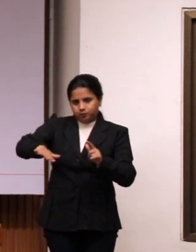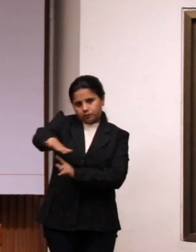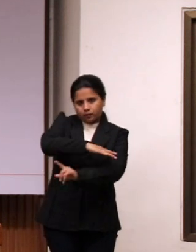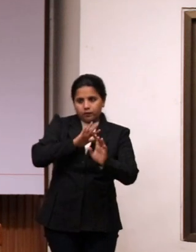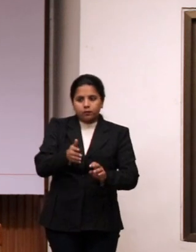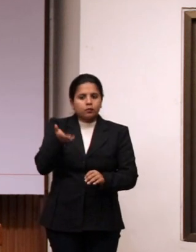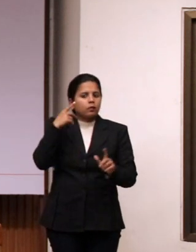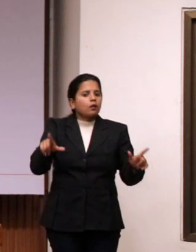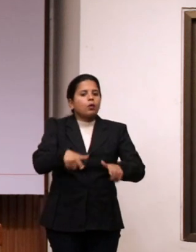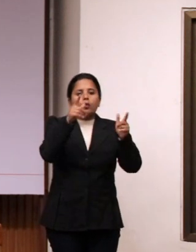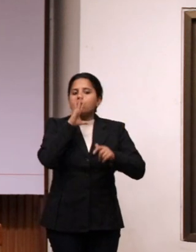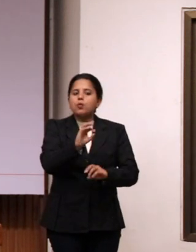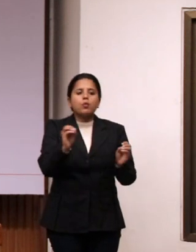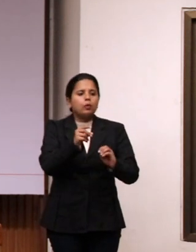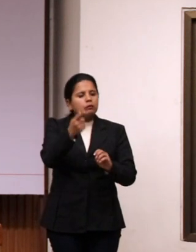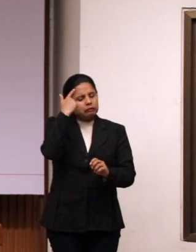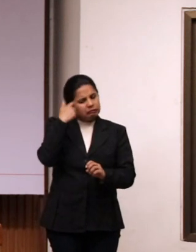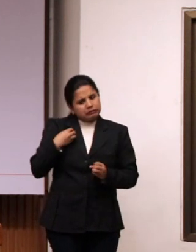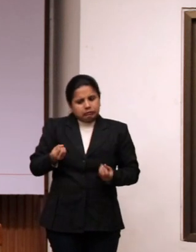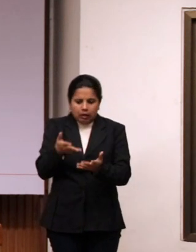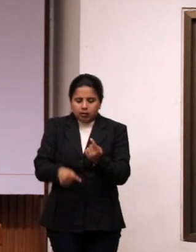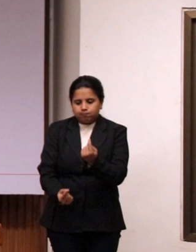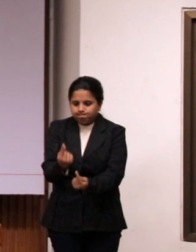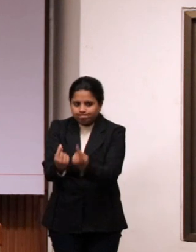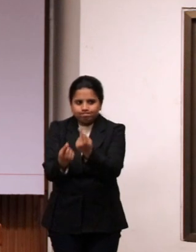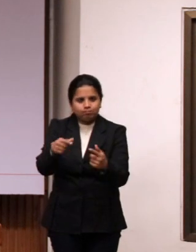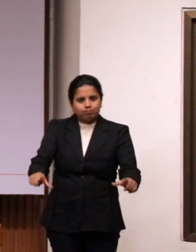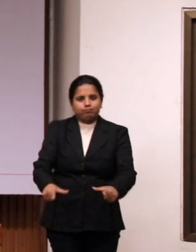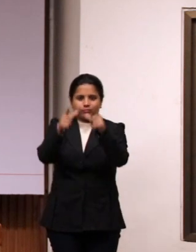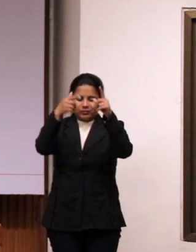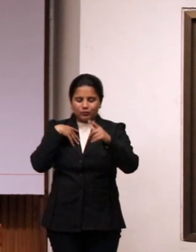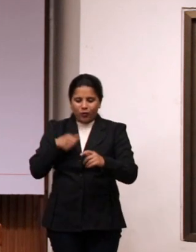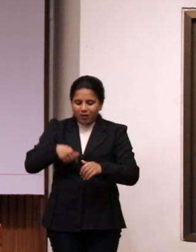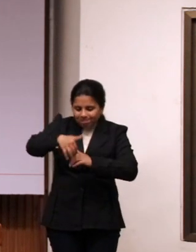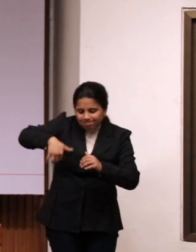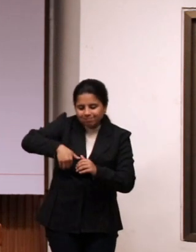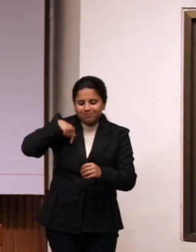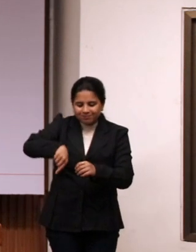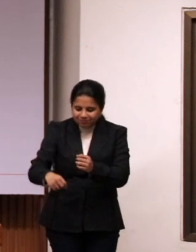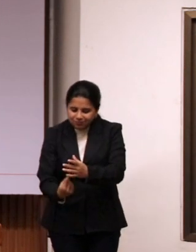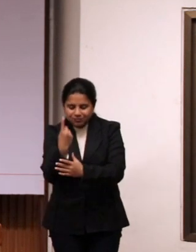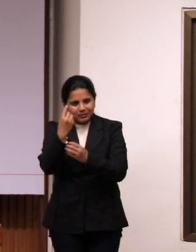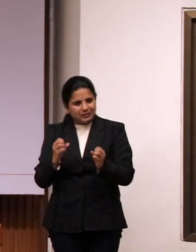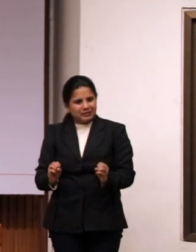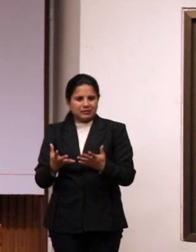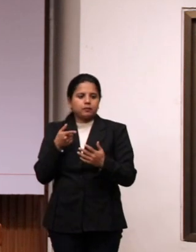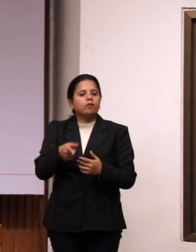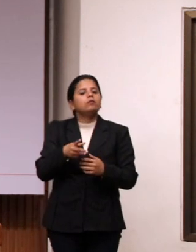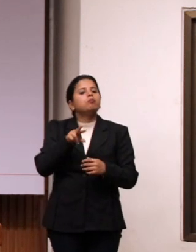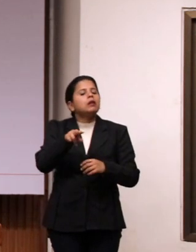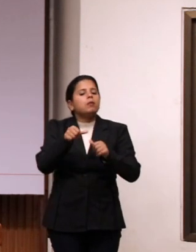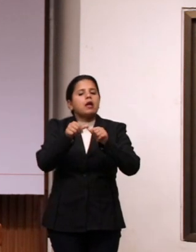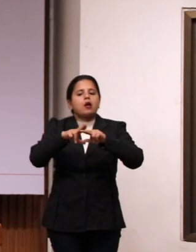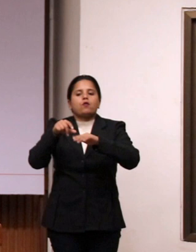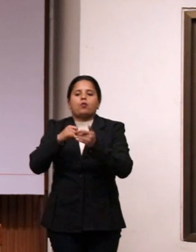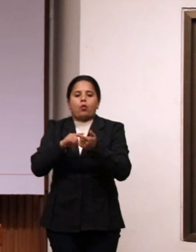was not a forest, you start plantation. You plant a tree, and that is afforestation. Because the moment you